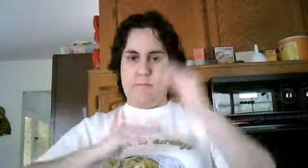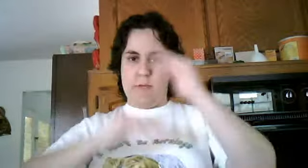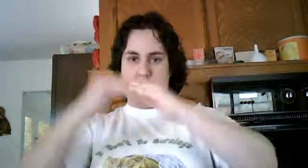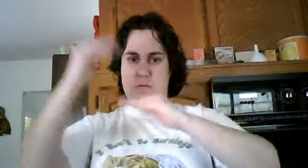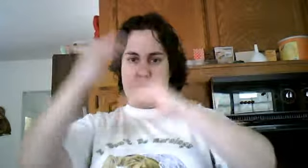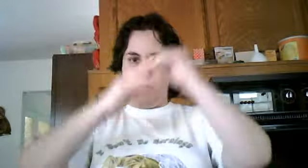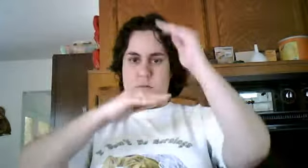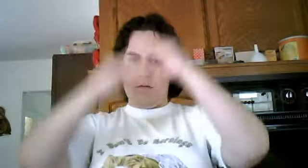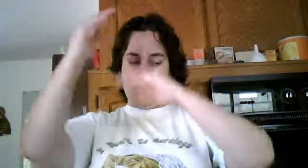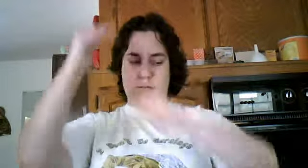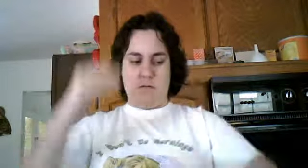Build.